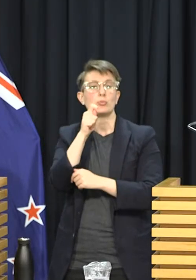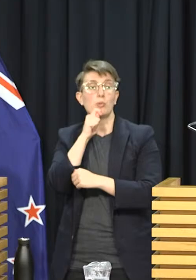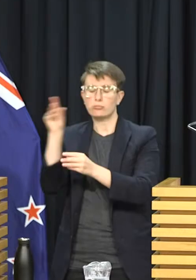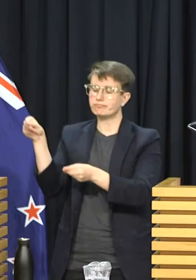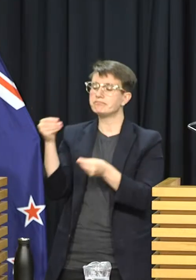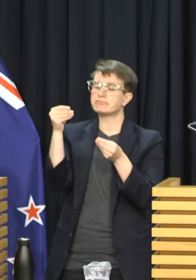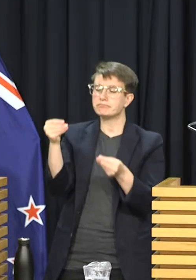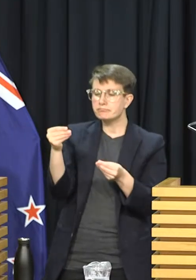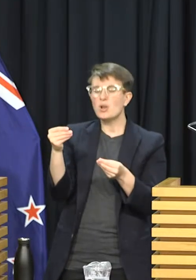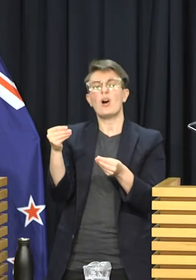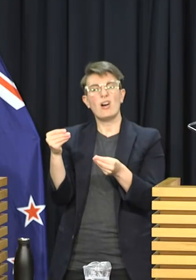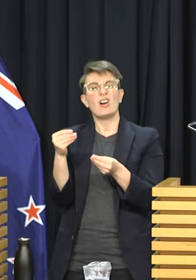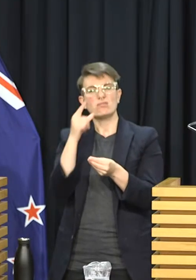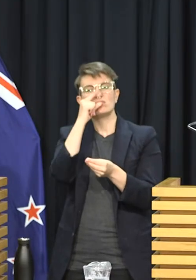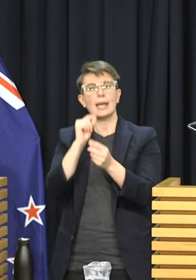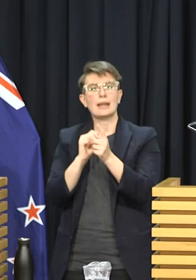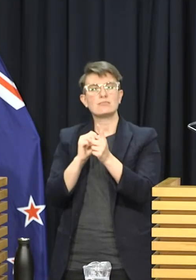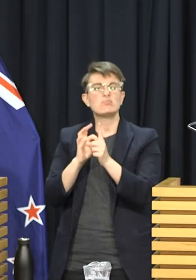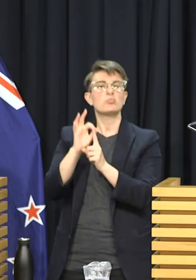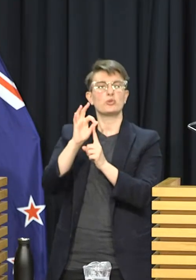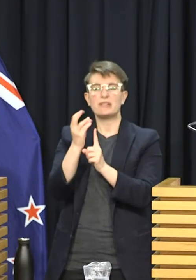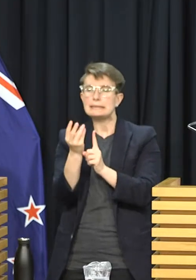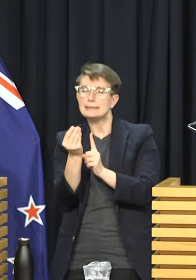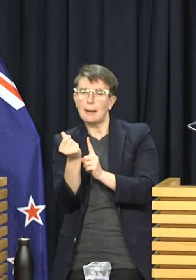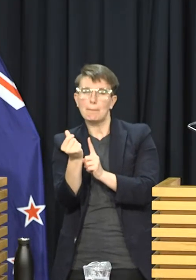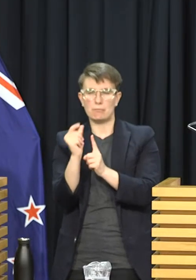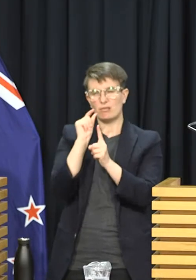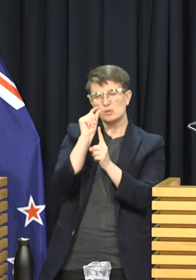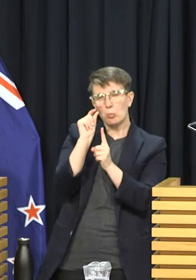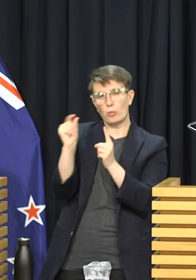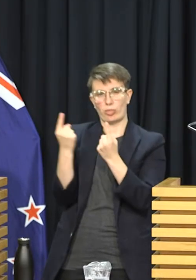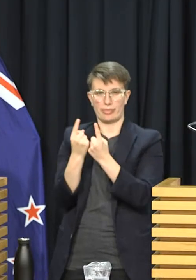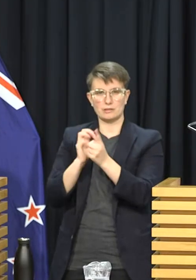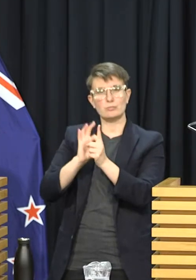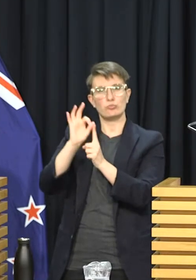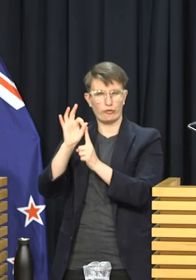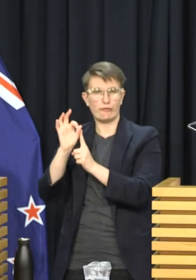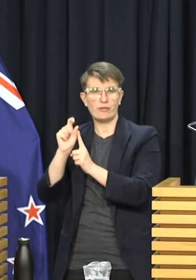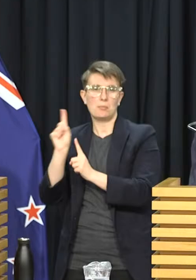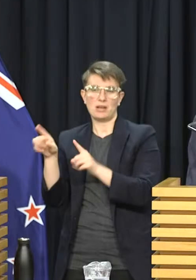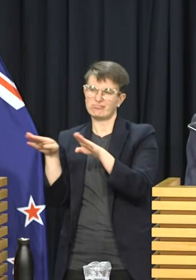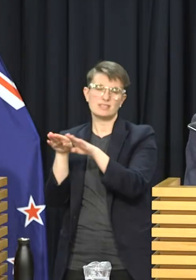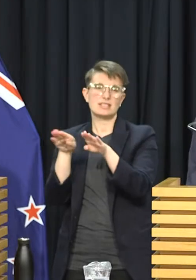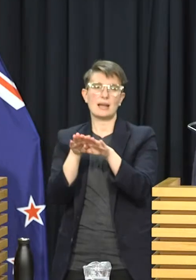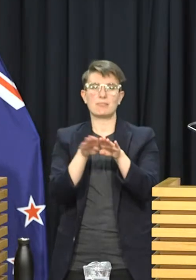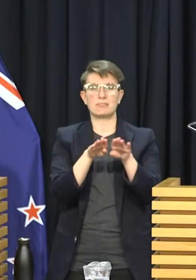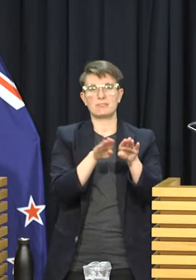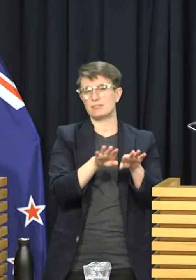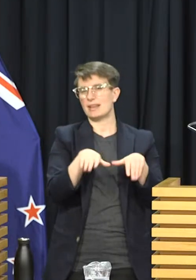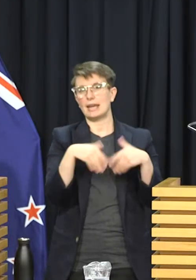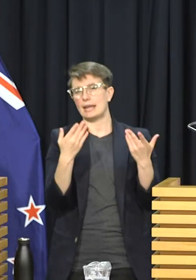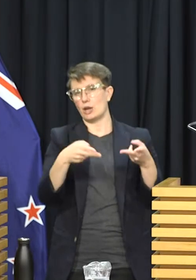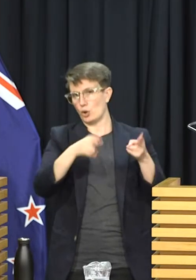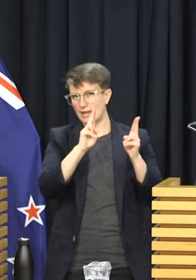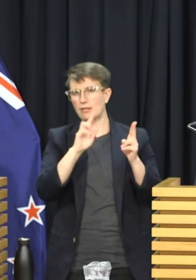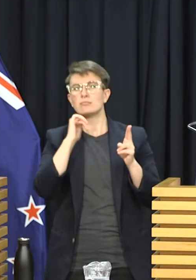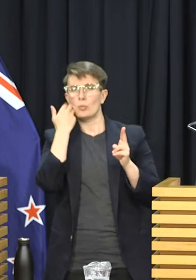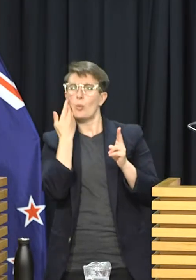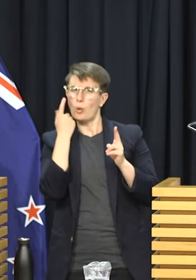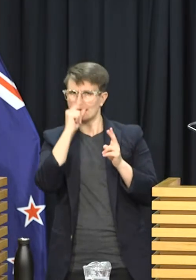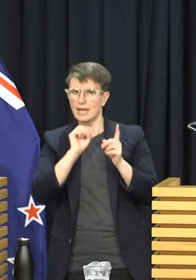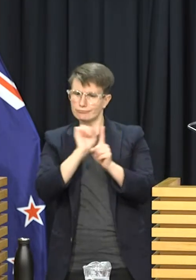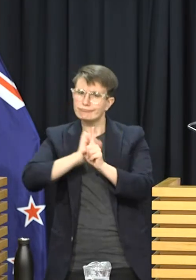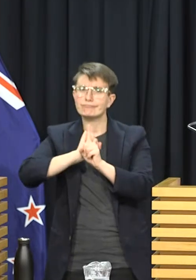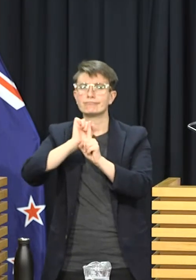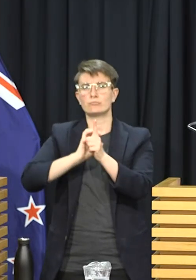moderate recommendations for improvement. That's the case with almost every one of our infection prevention and control reviews. They come back with further improvements